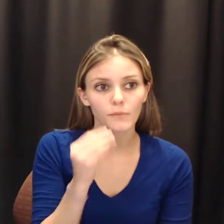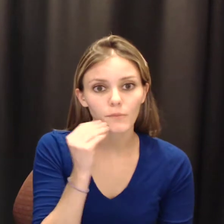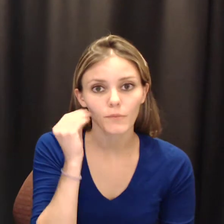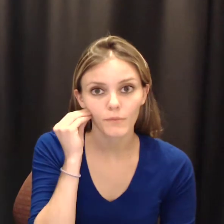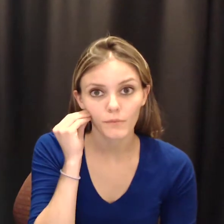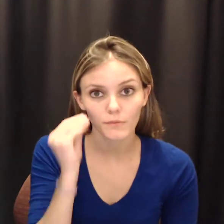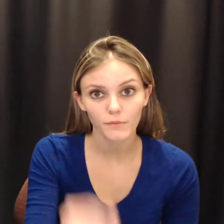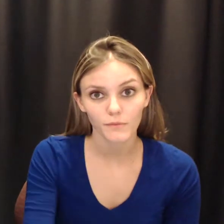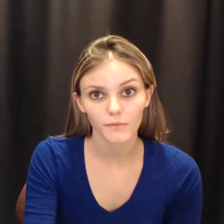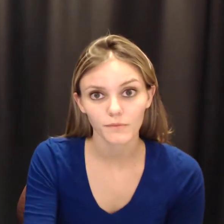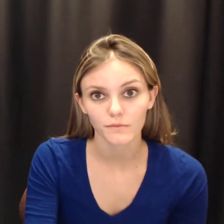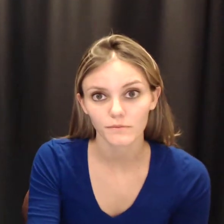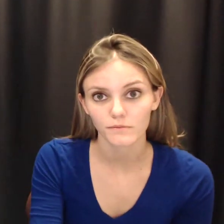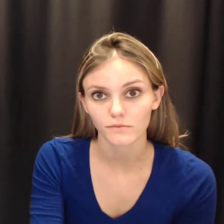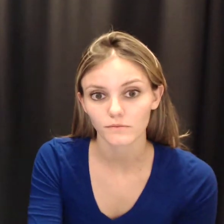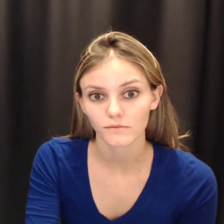I have been applying for a lot.